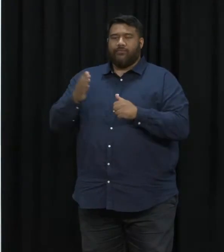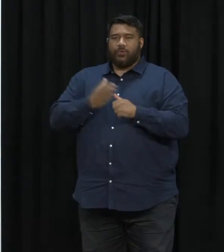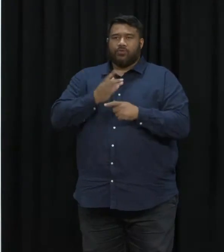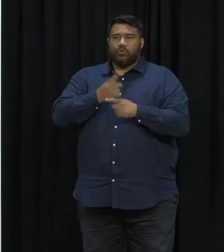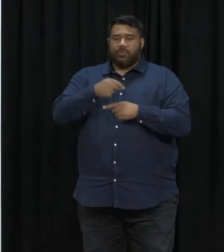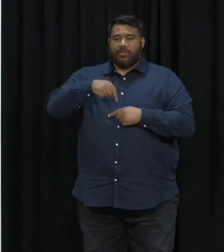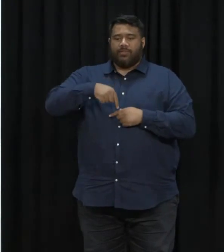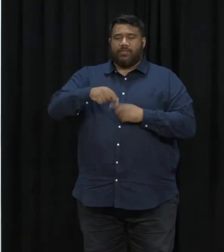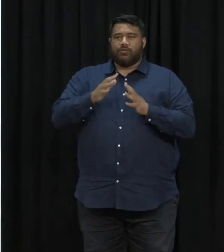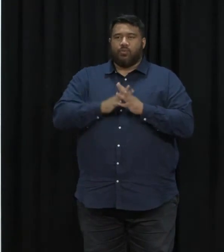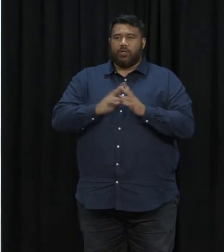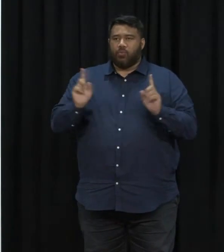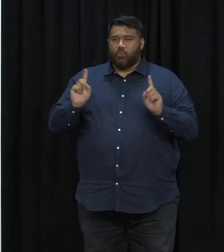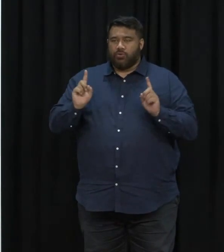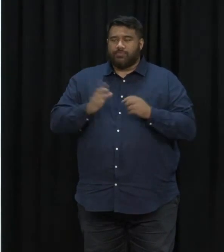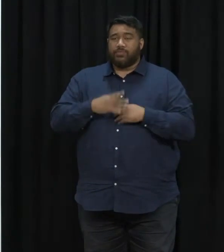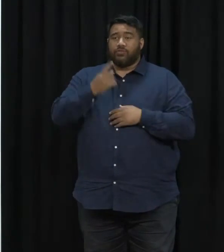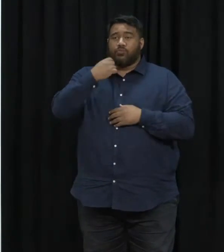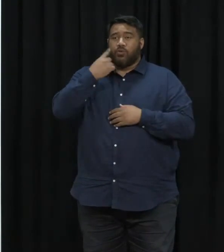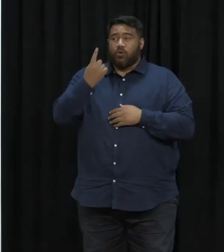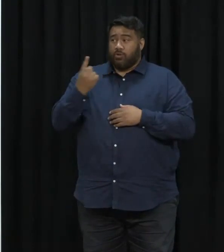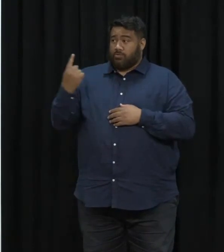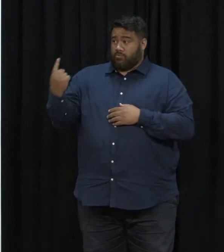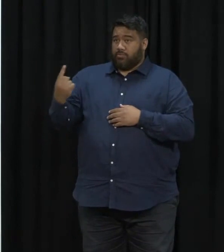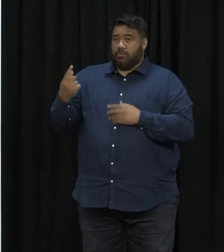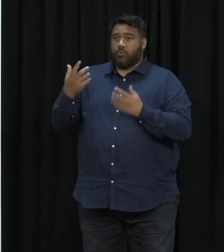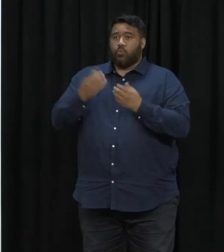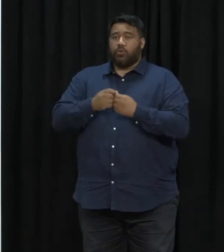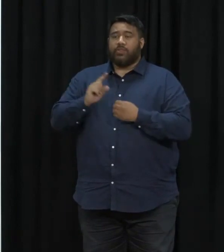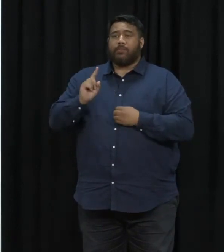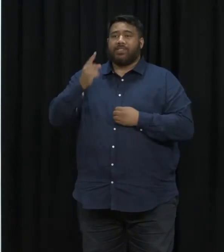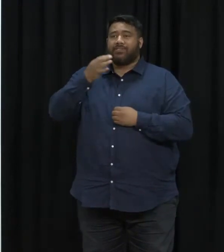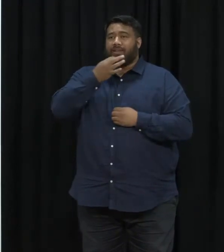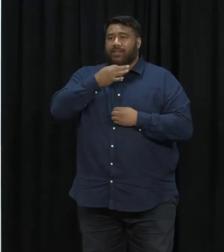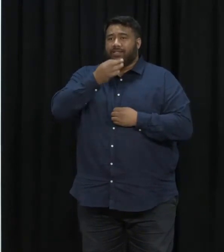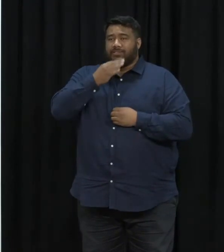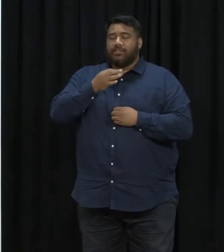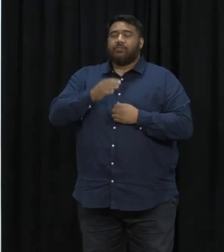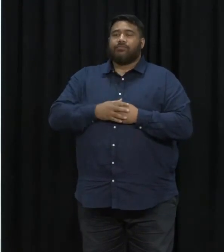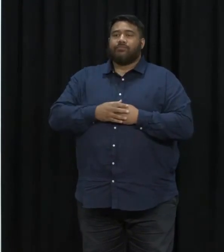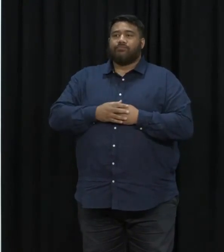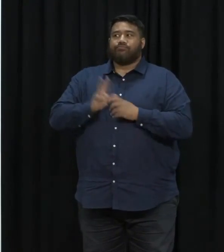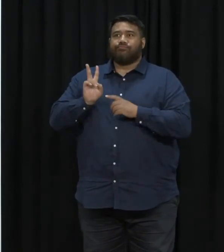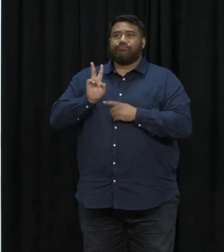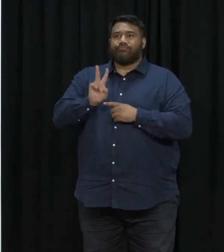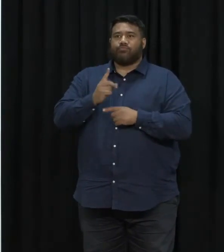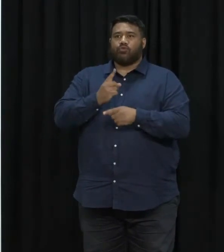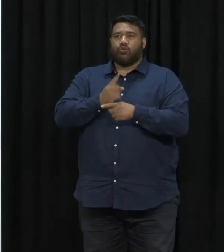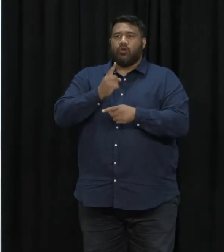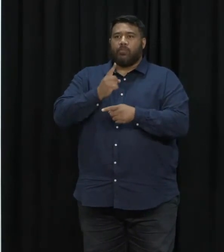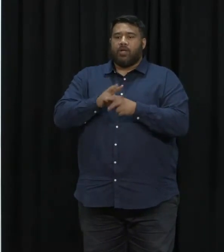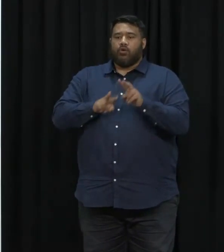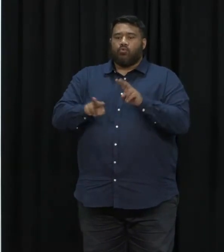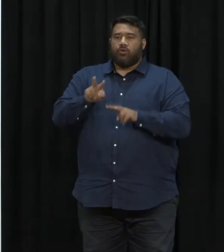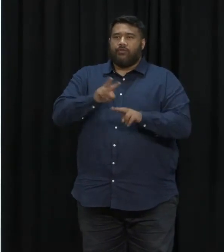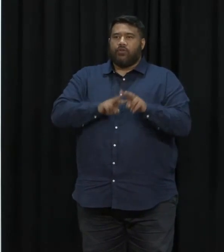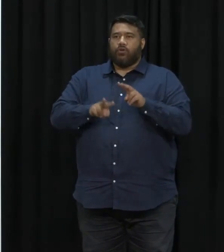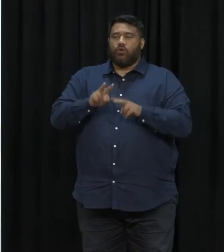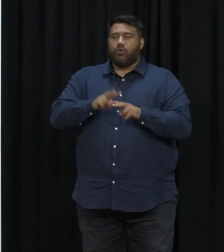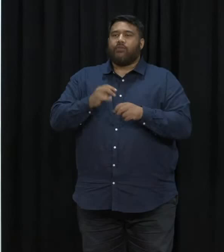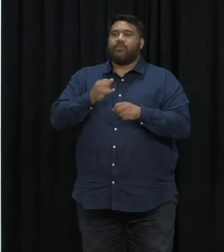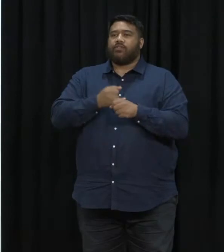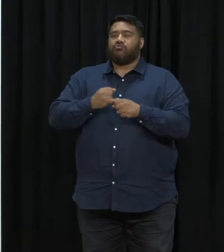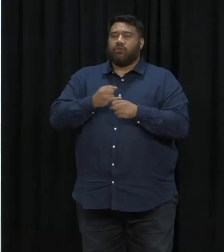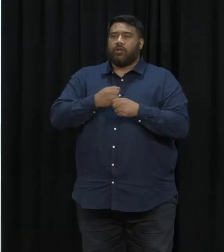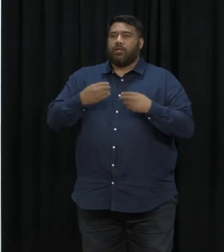ahead. Tomorrow, myself and Minister Little will have an announcement to make about the review of Farm Act we committed to during the election